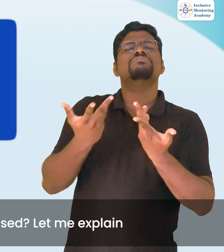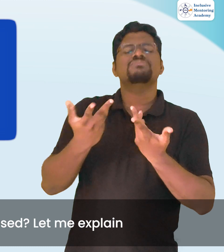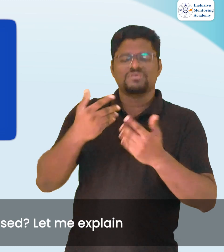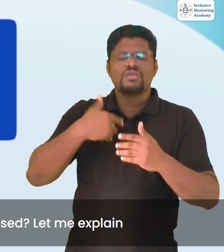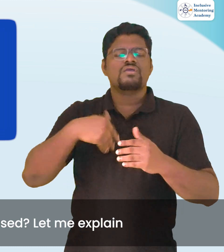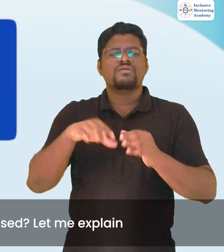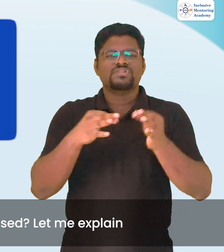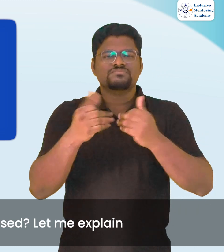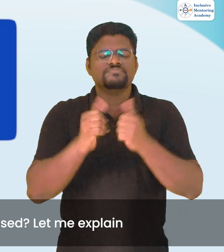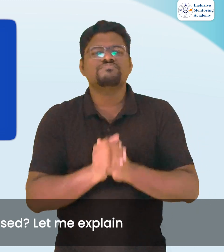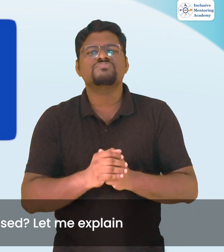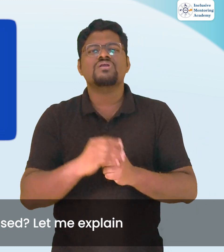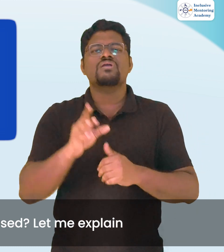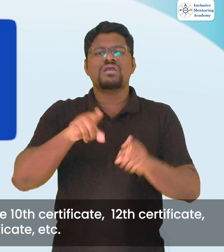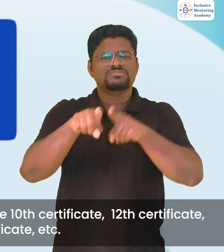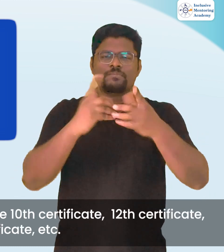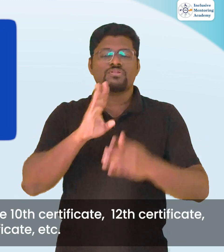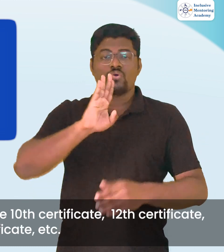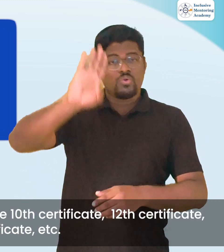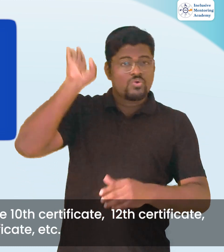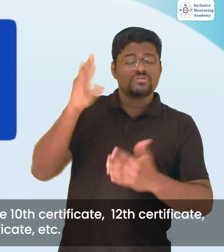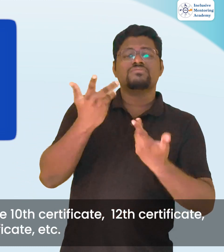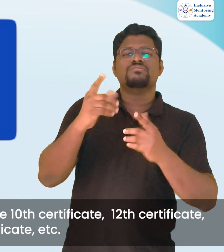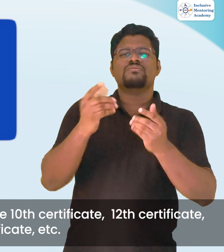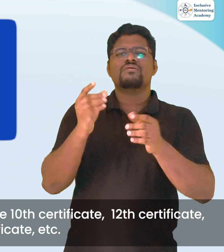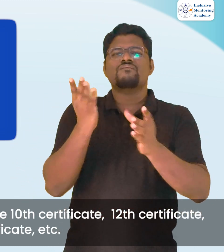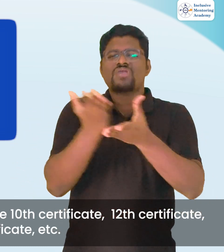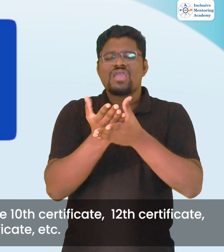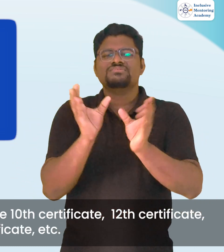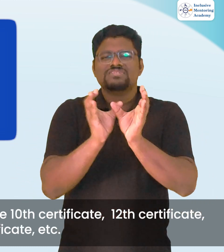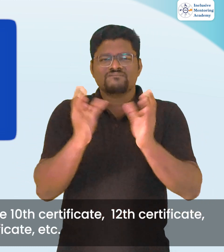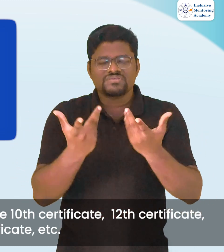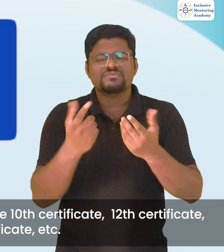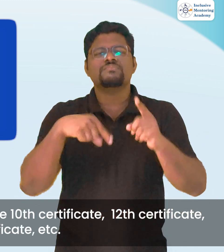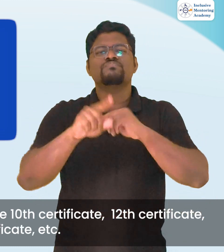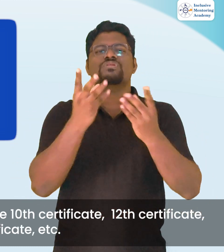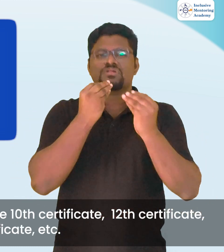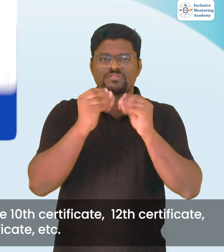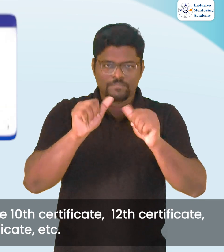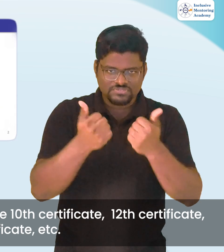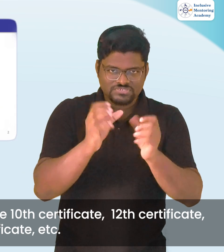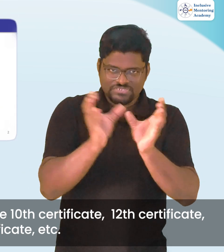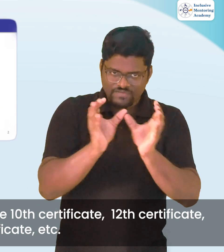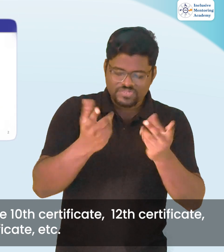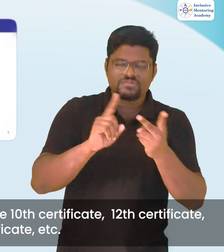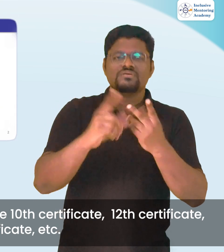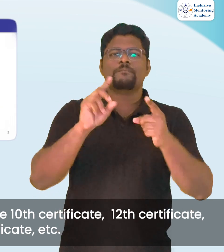Let me explain. For example, it had old files like the 10th certificate, 12th certificate, birth